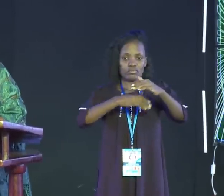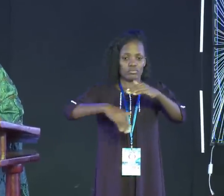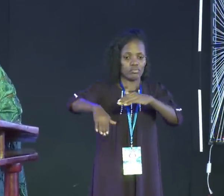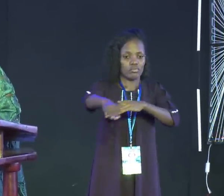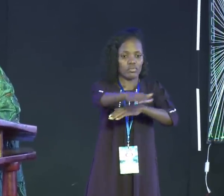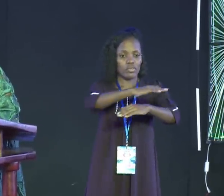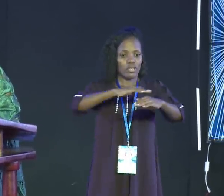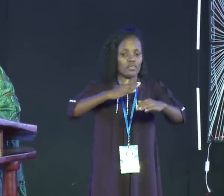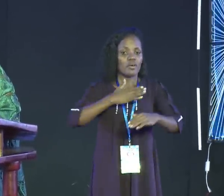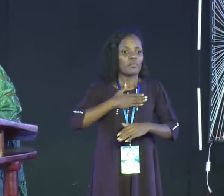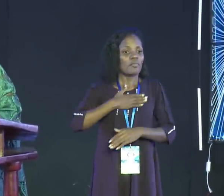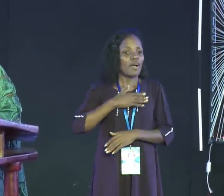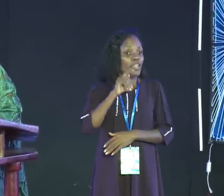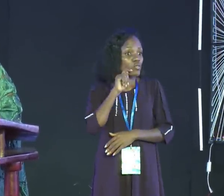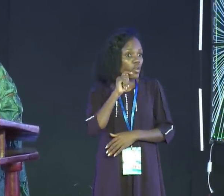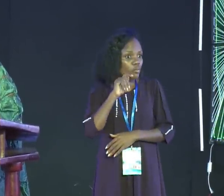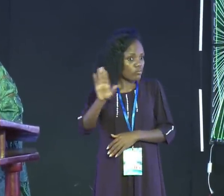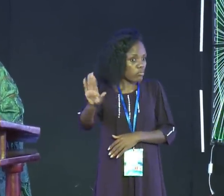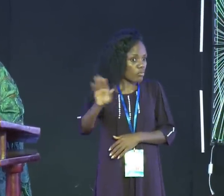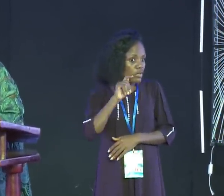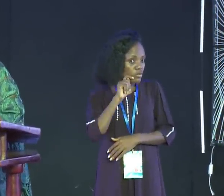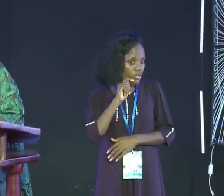My tribe. Egwanga lyange.